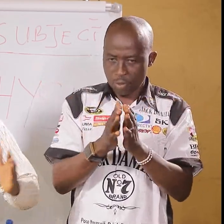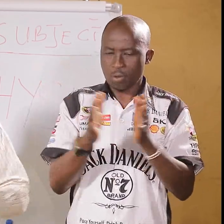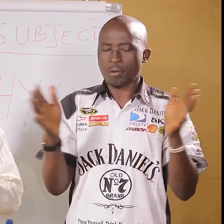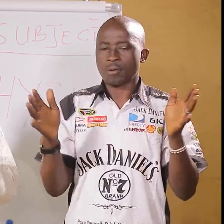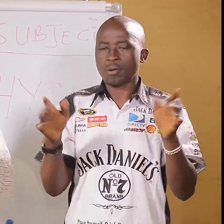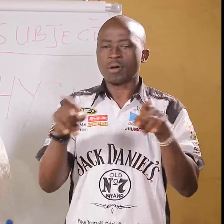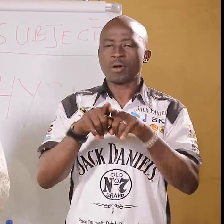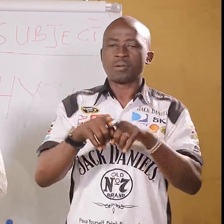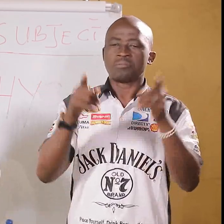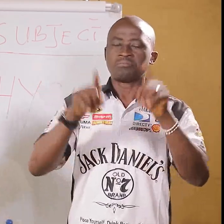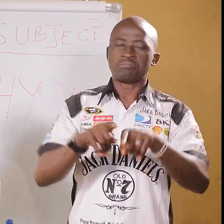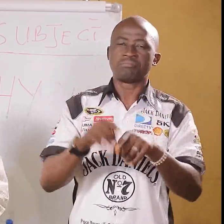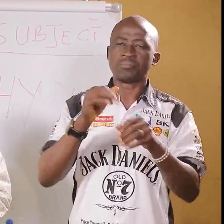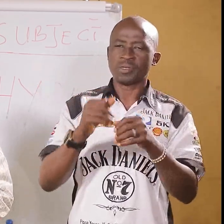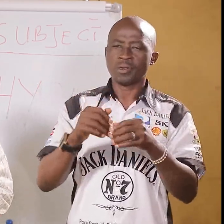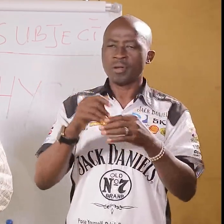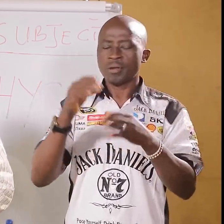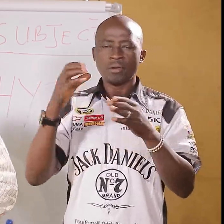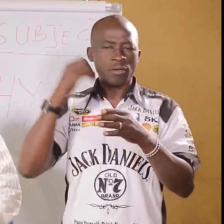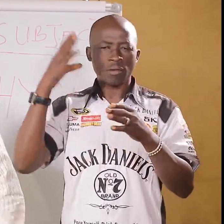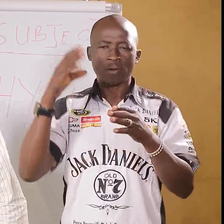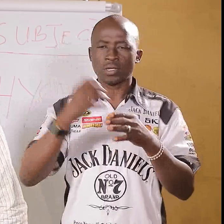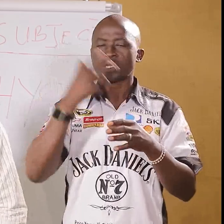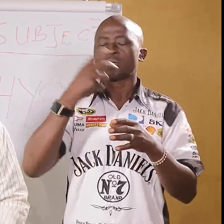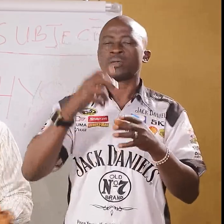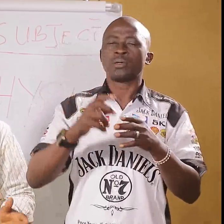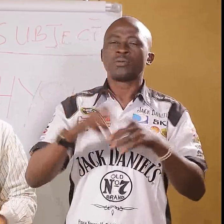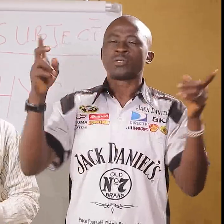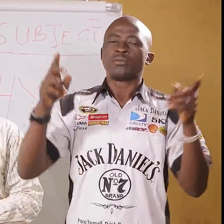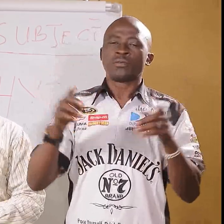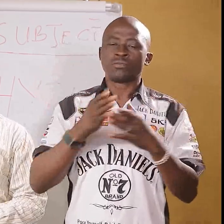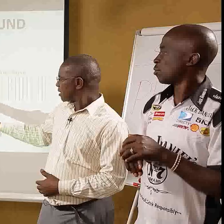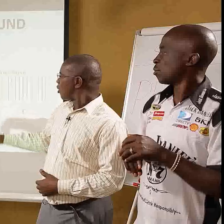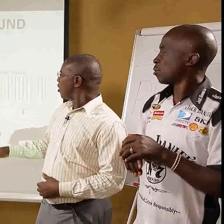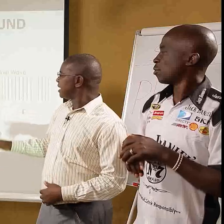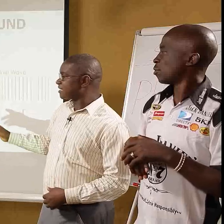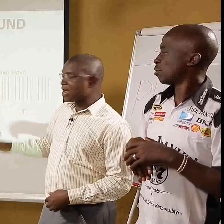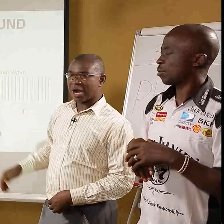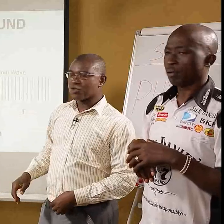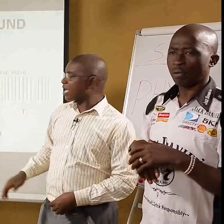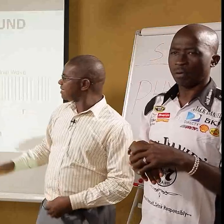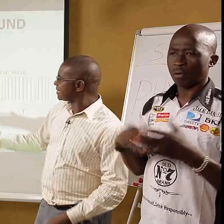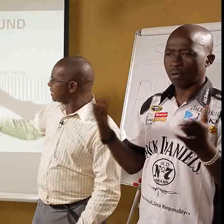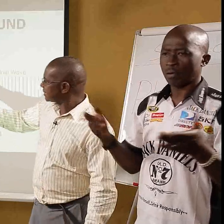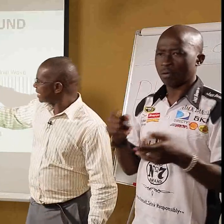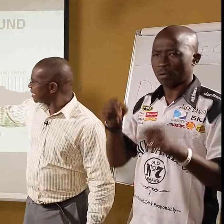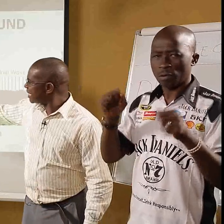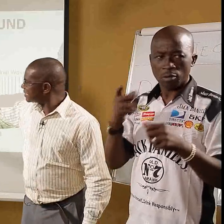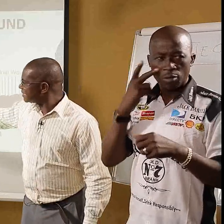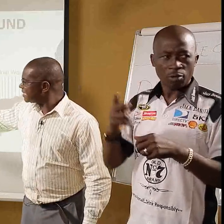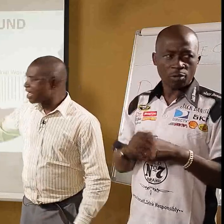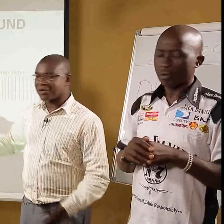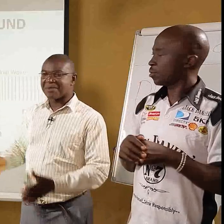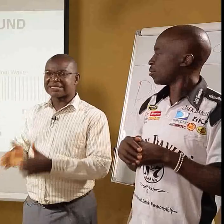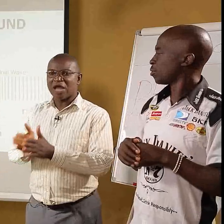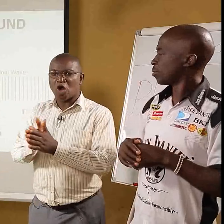it is happening, the layers of air happening that way, sound is traveling through. That's exactly what happened. On this diagram, you can see that the